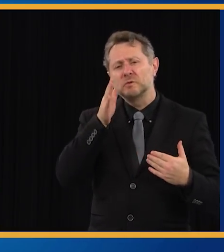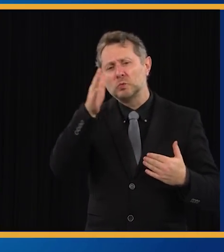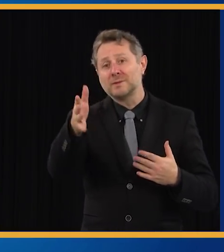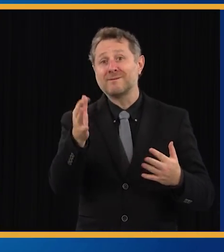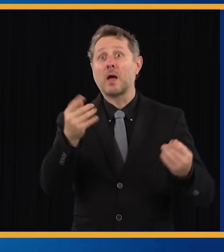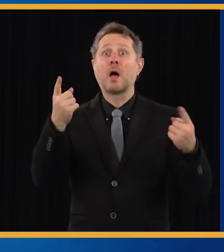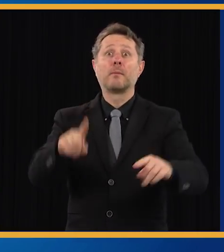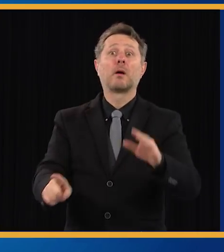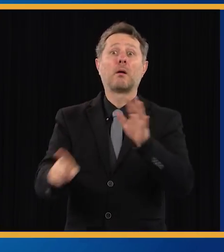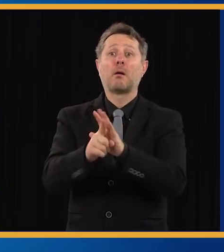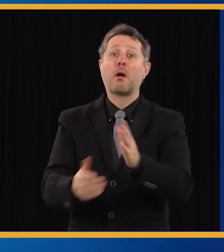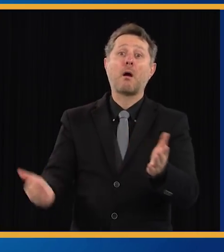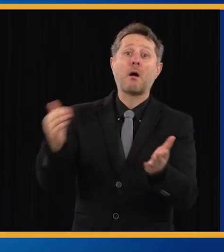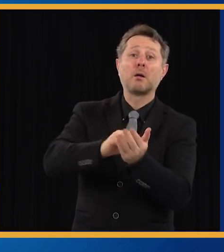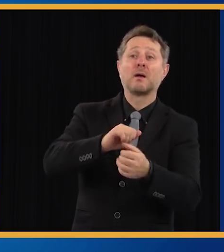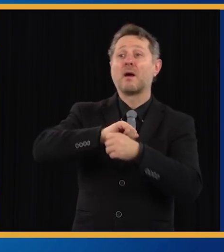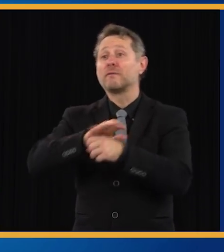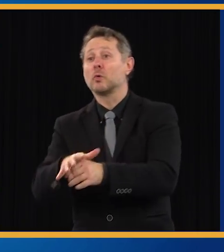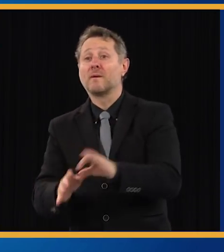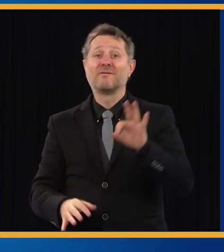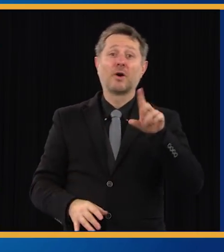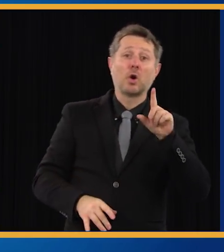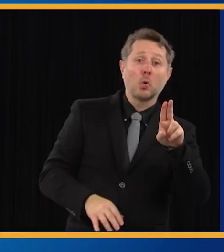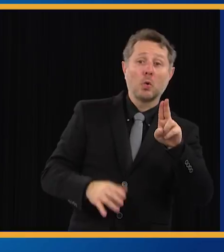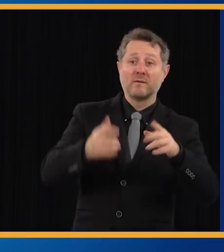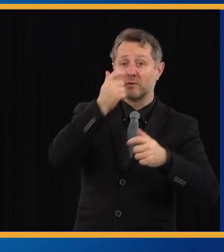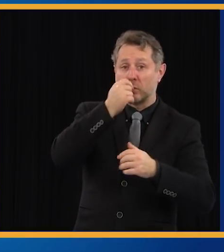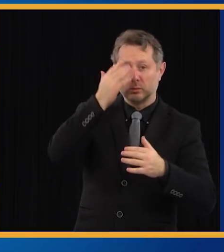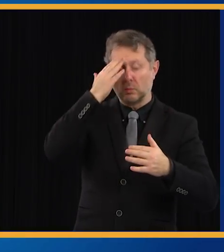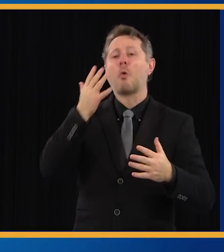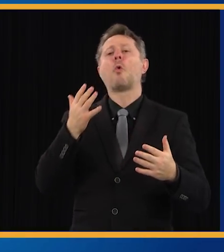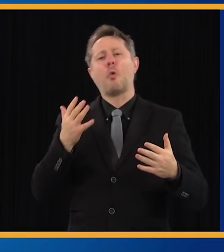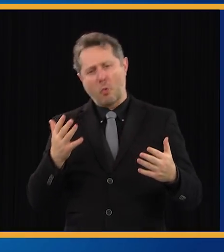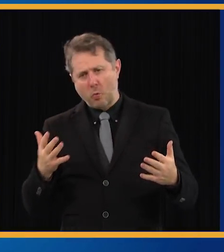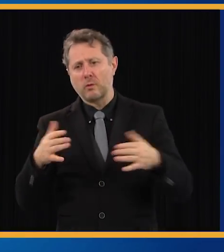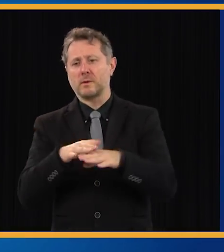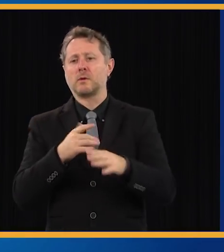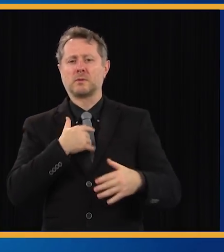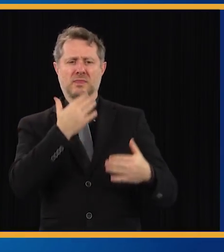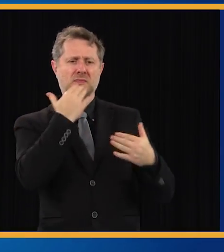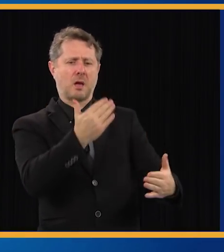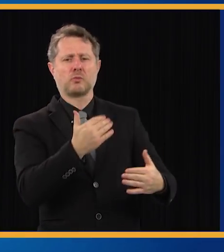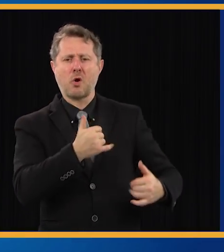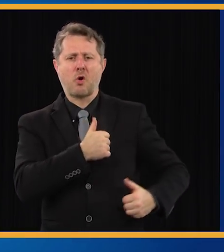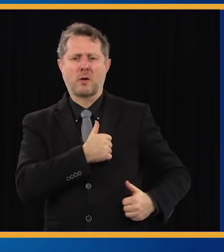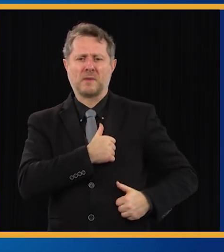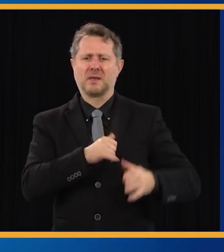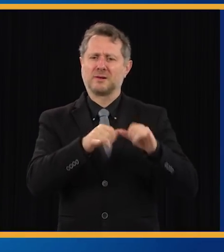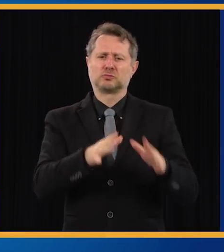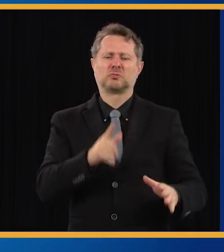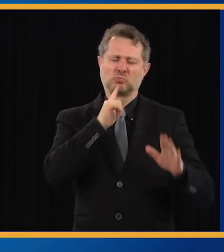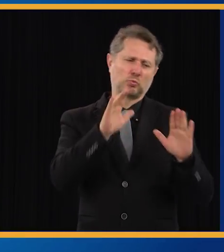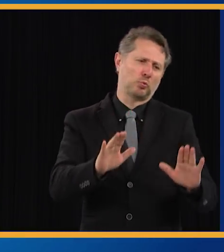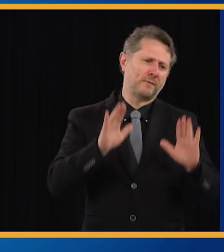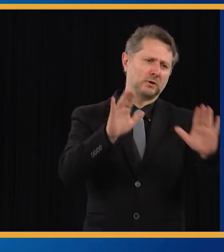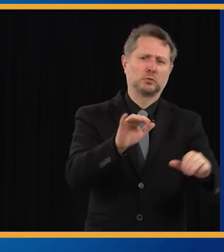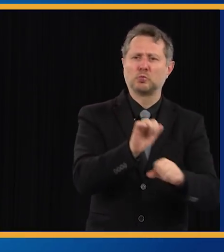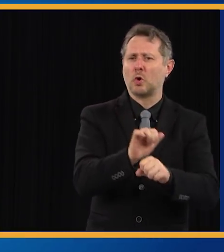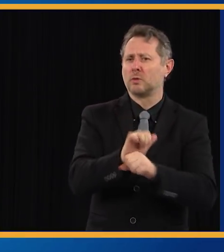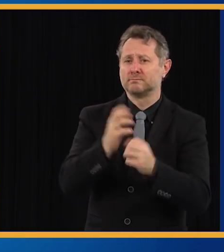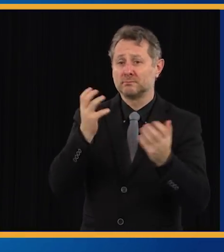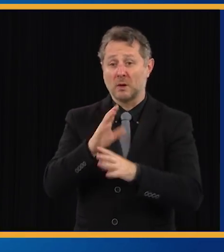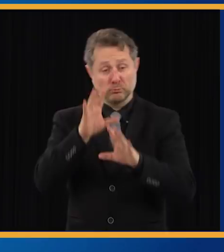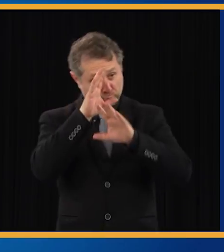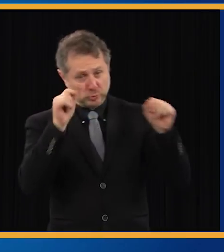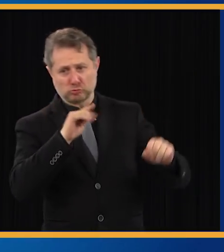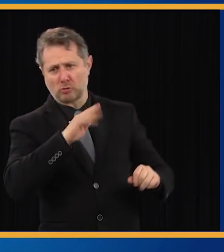sure we're ready. But I want to thank, again, the Army Corps of Engineers did a fantastic job. And President Trump got it done, and he got